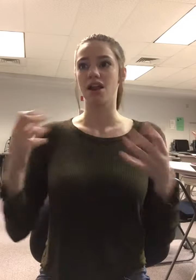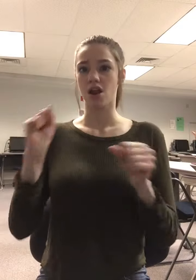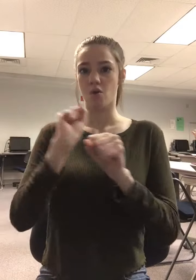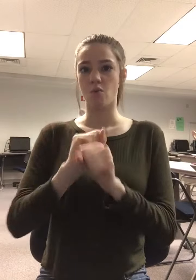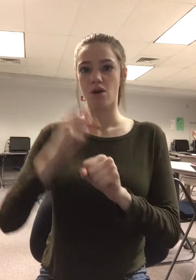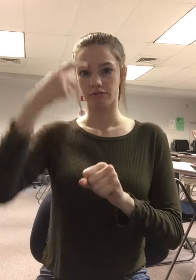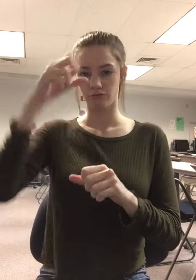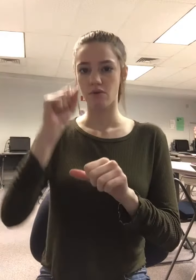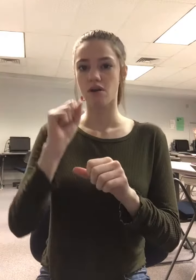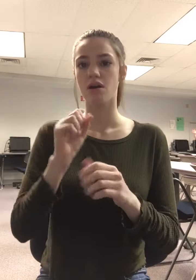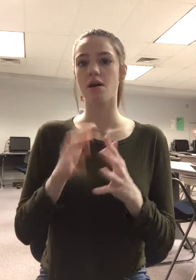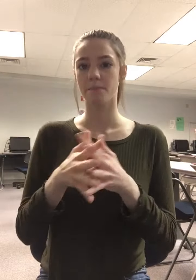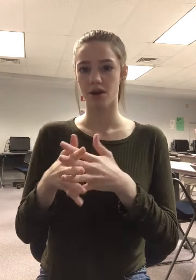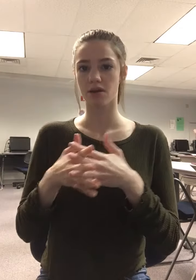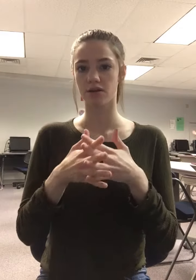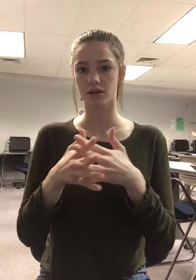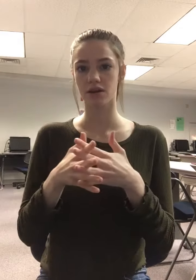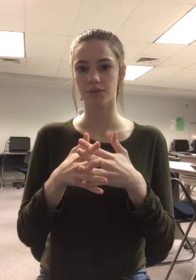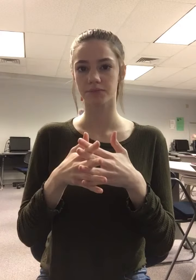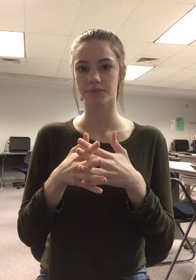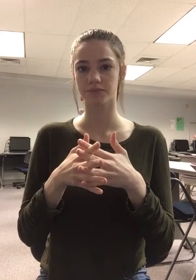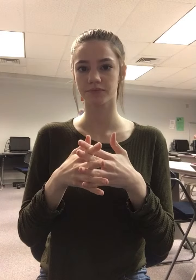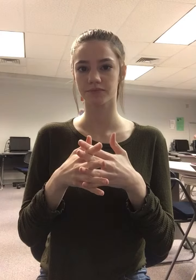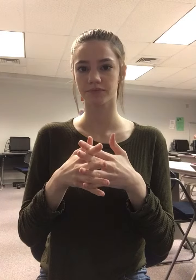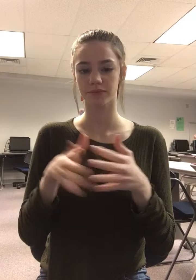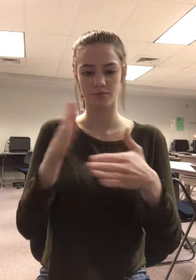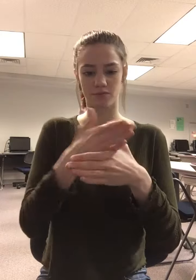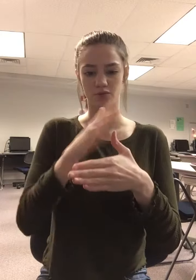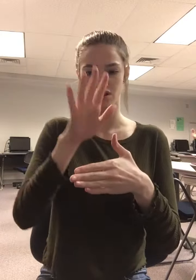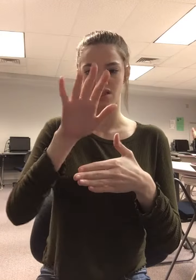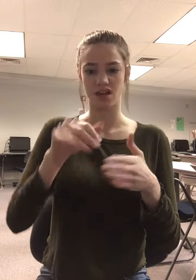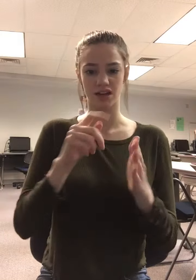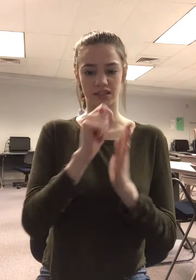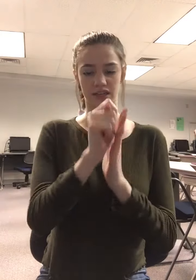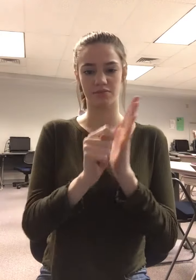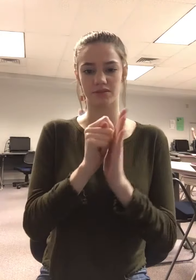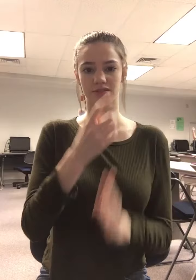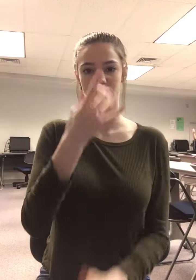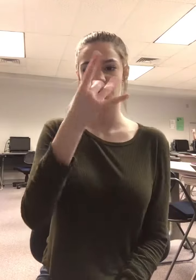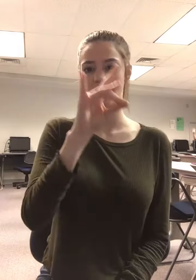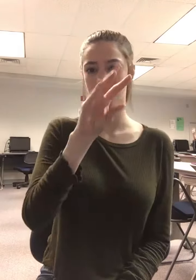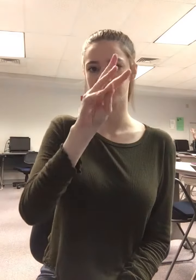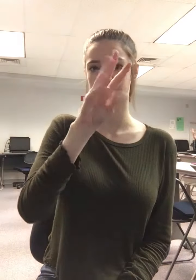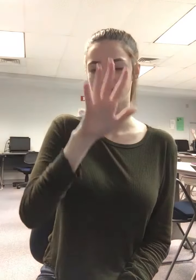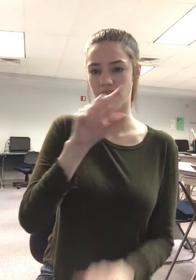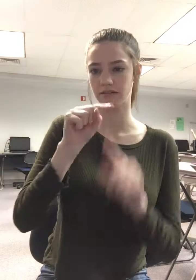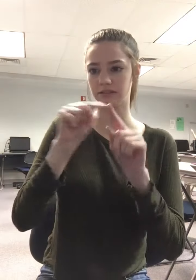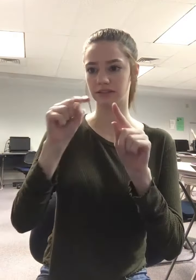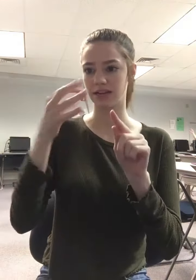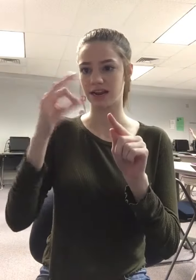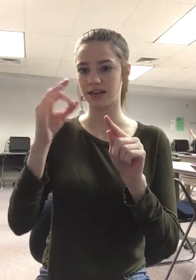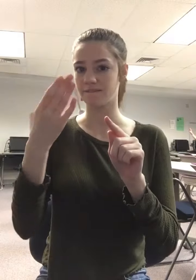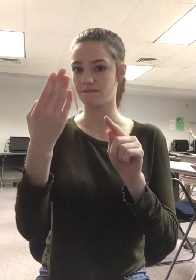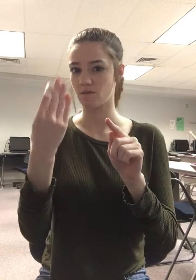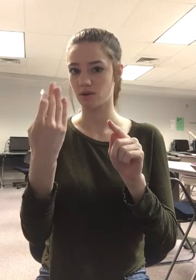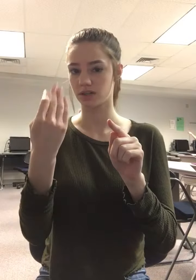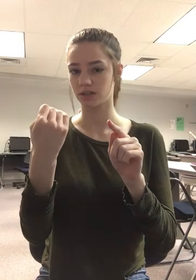America. Between that time period of 1865 to 1914, gross